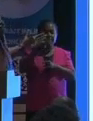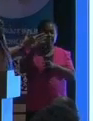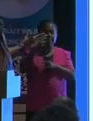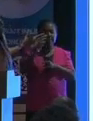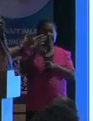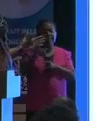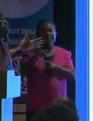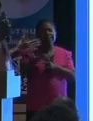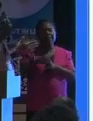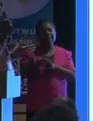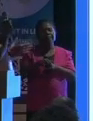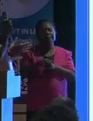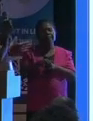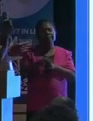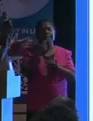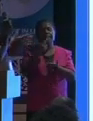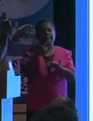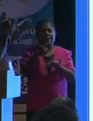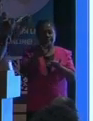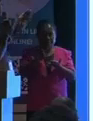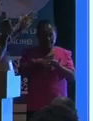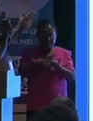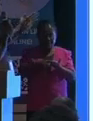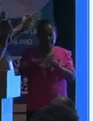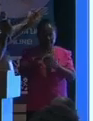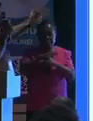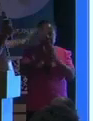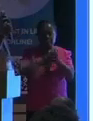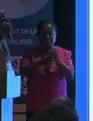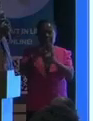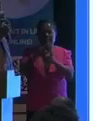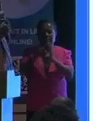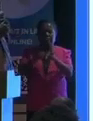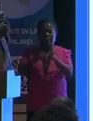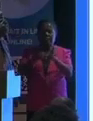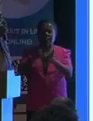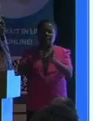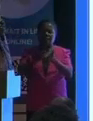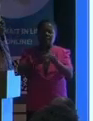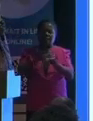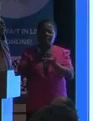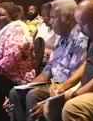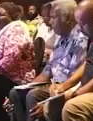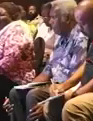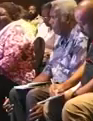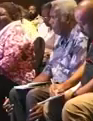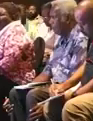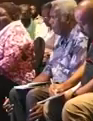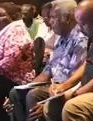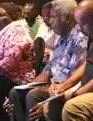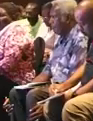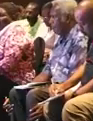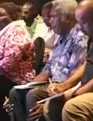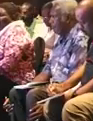this reconciliation, you will see January, that was how much salary wages tax was